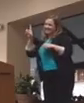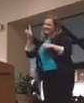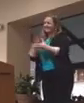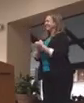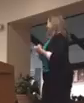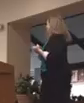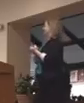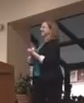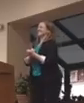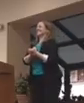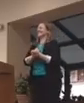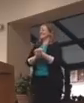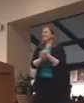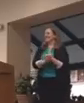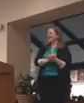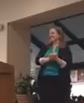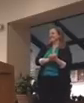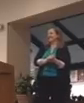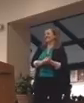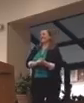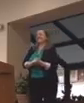Yes, David.